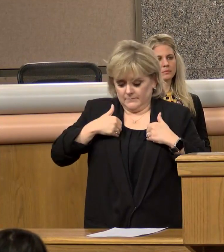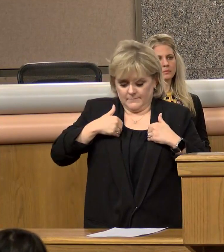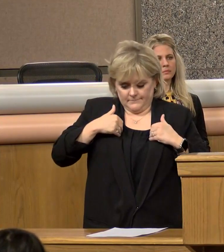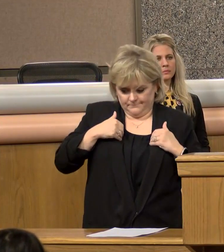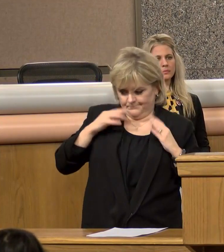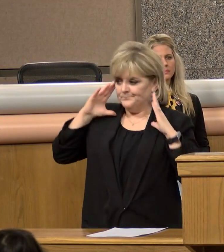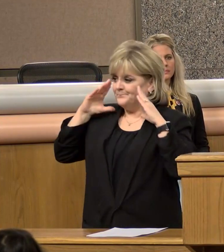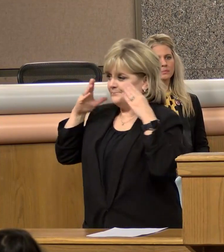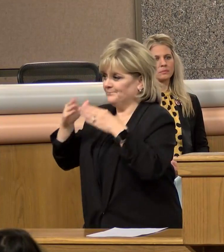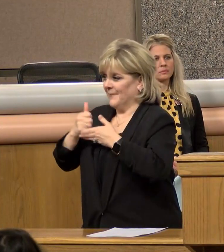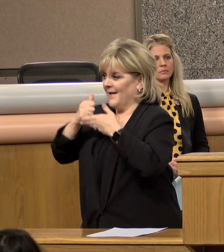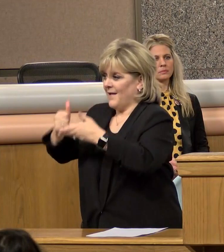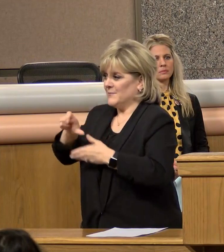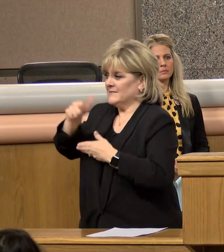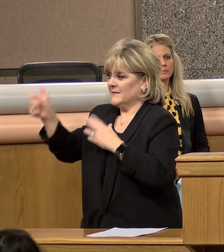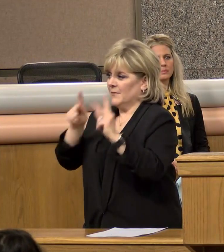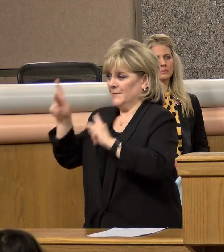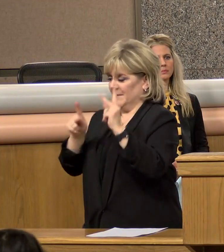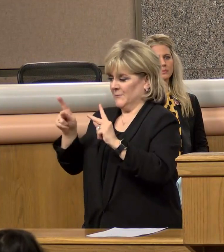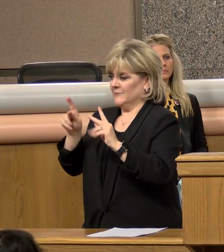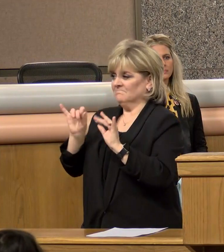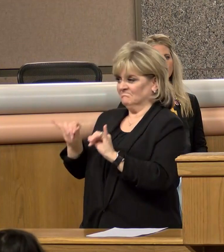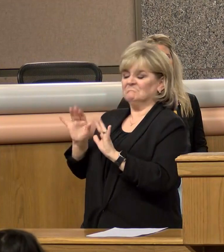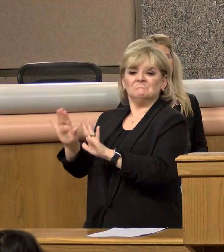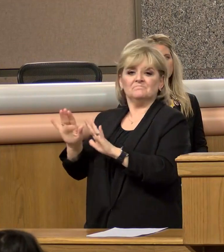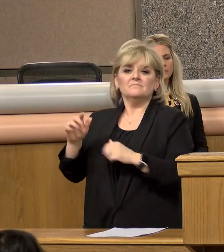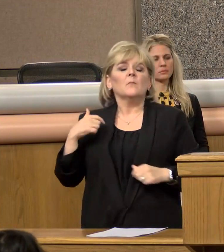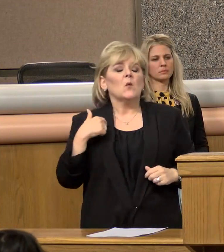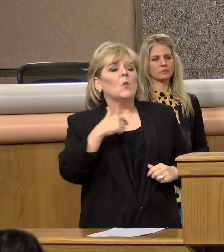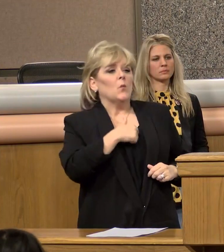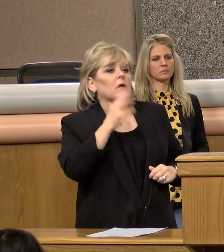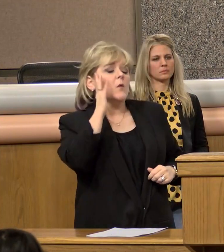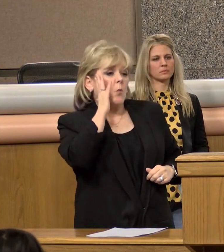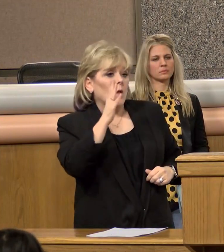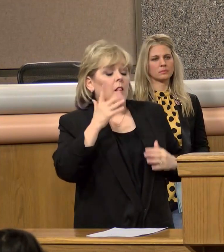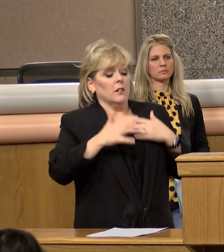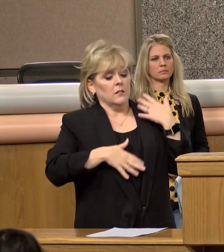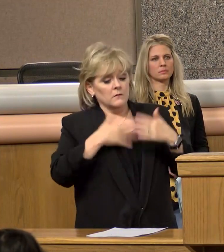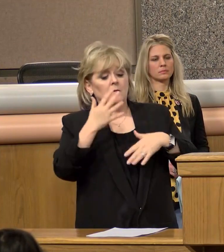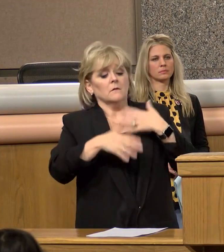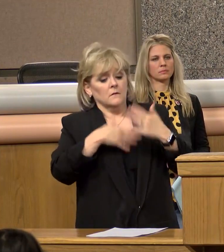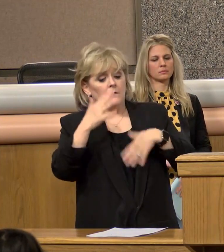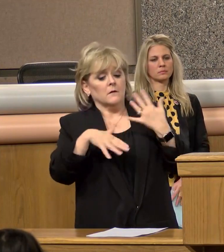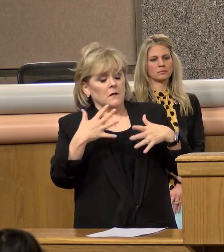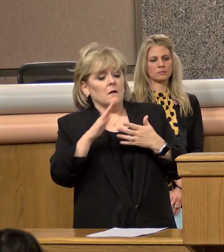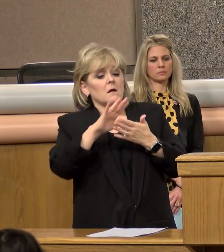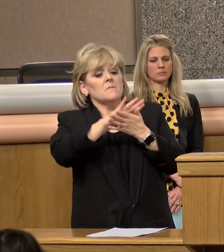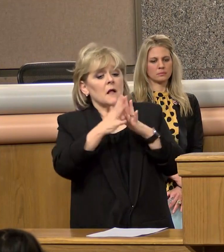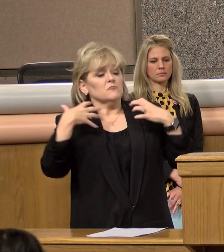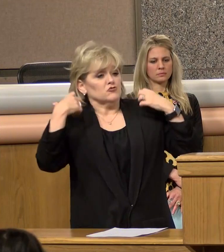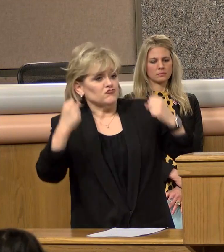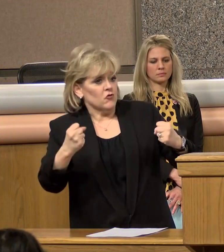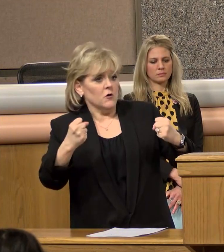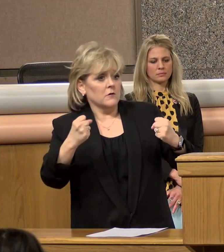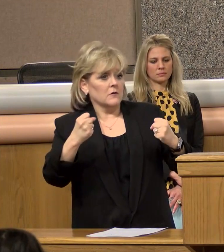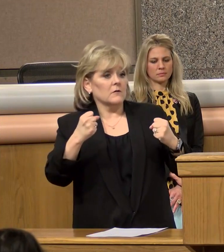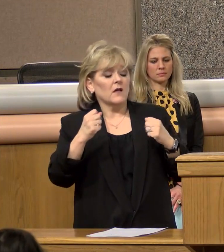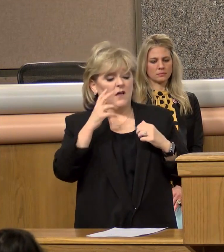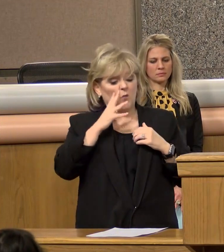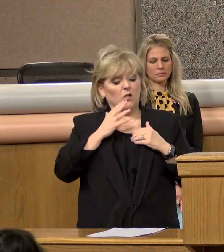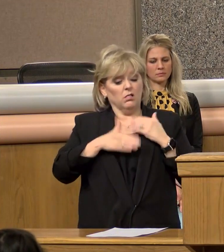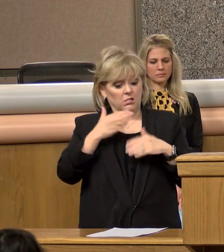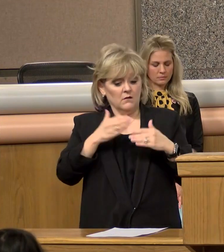We will come through these times stronger and quicker the sooner we realize